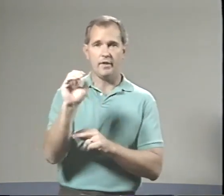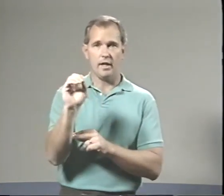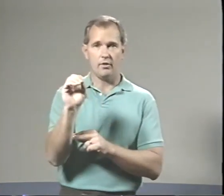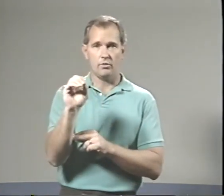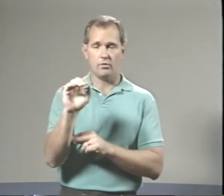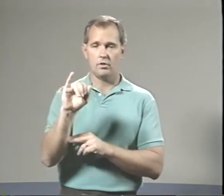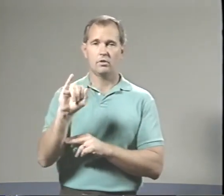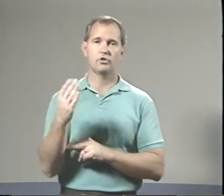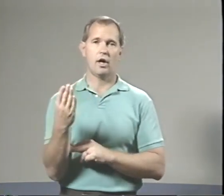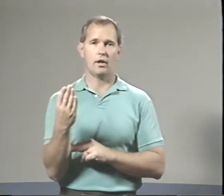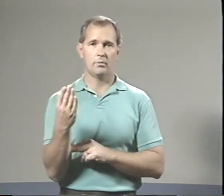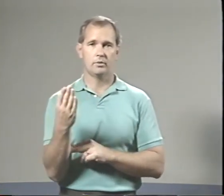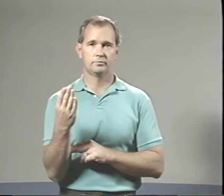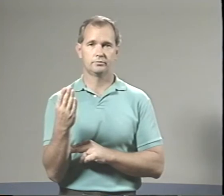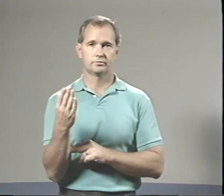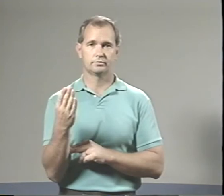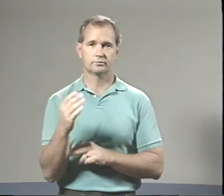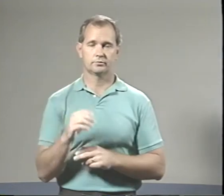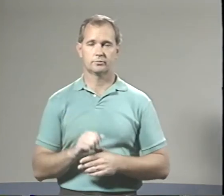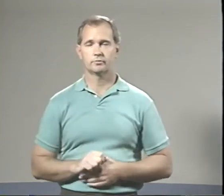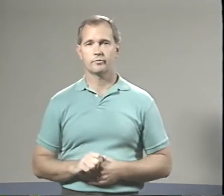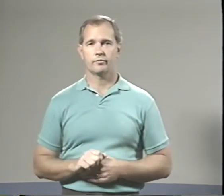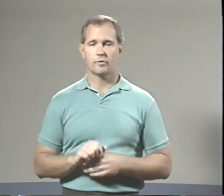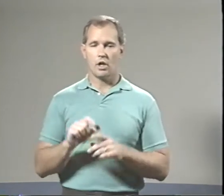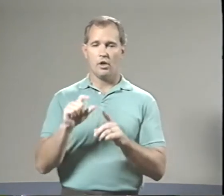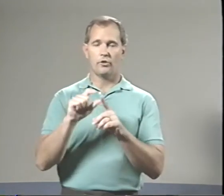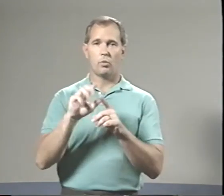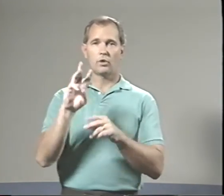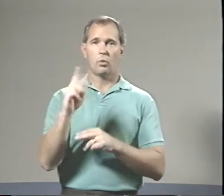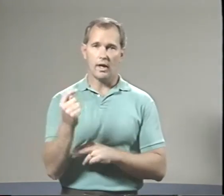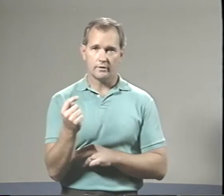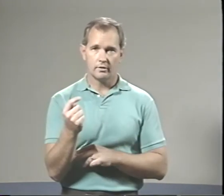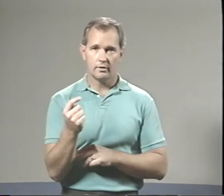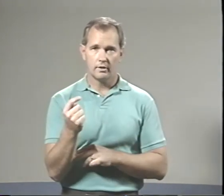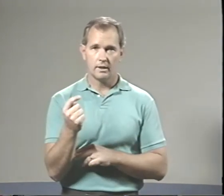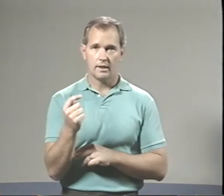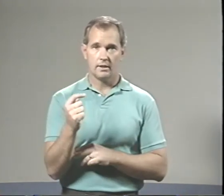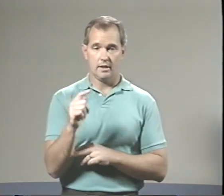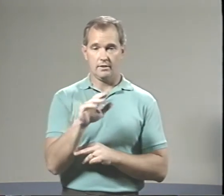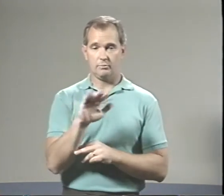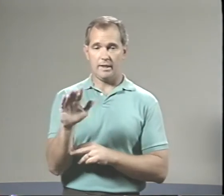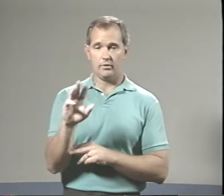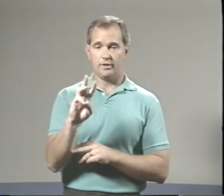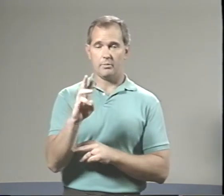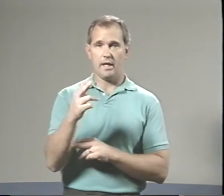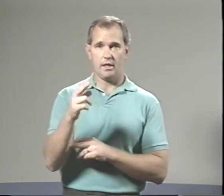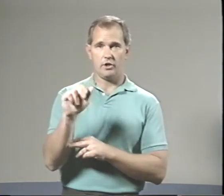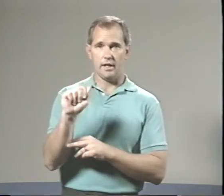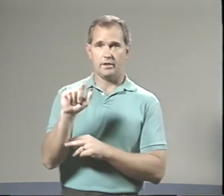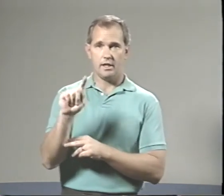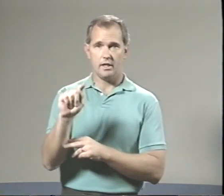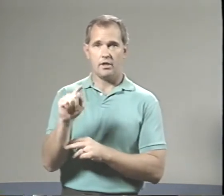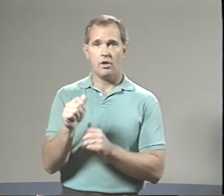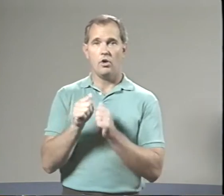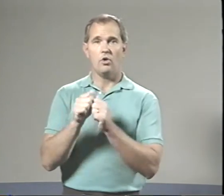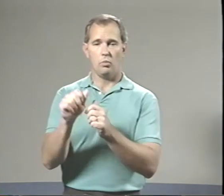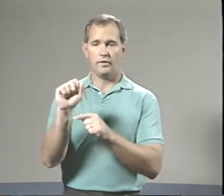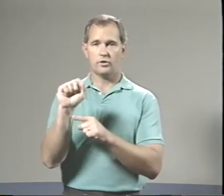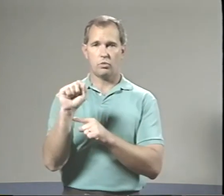O, job. The word what, spelled W-H-A-T with a